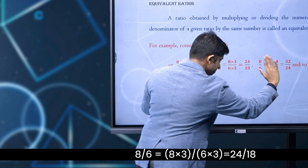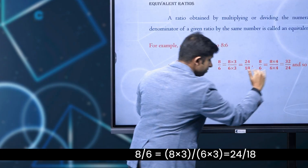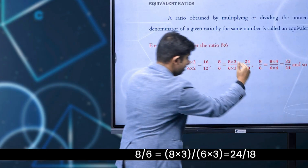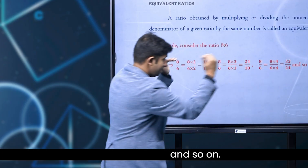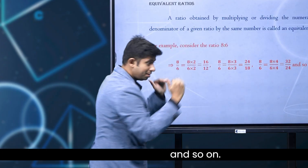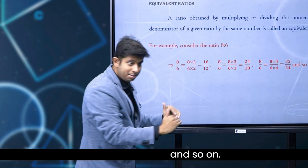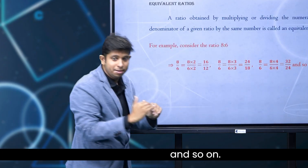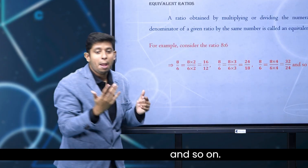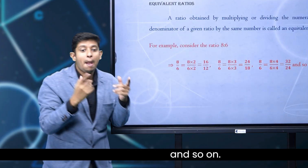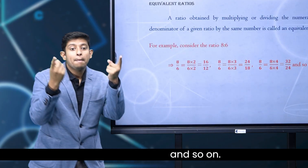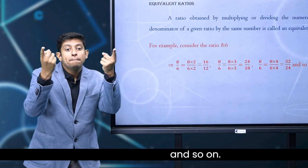18. And so on.